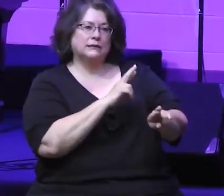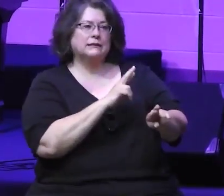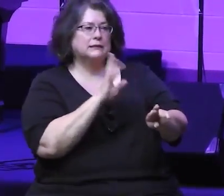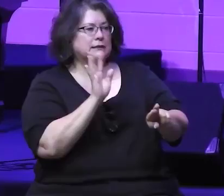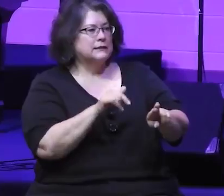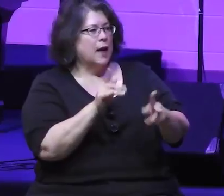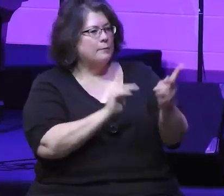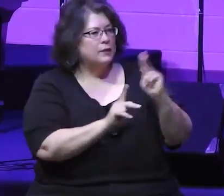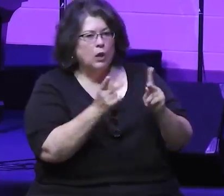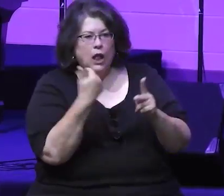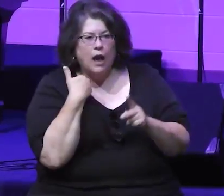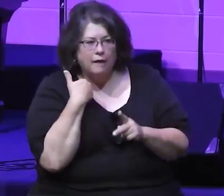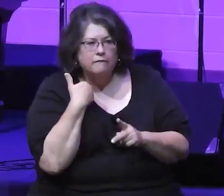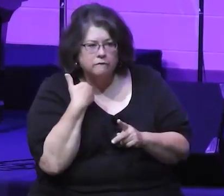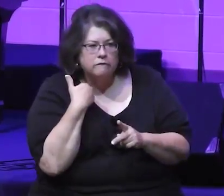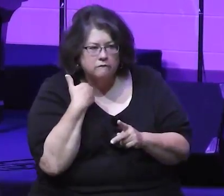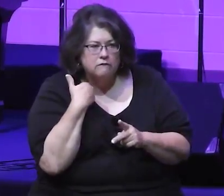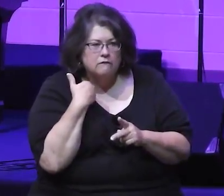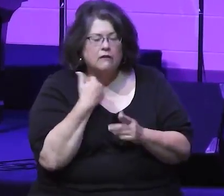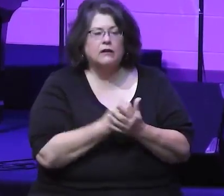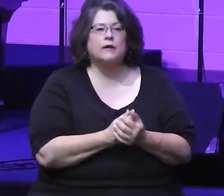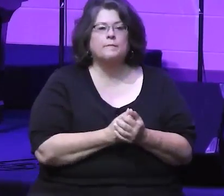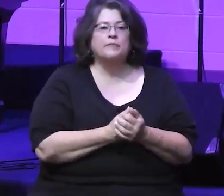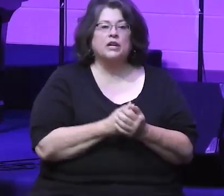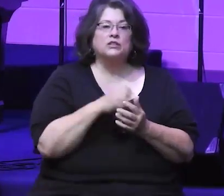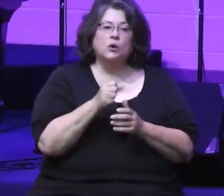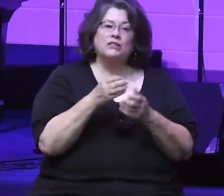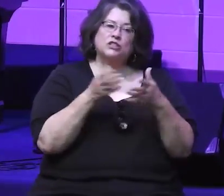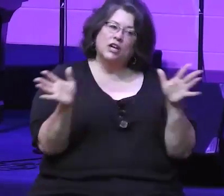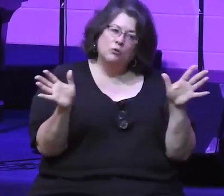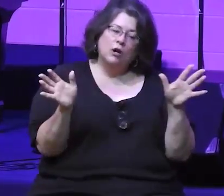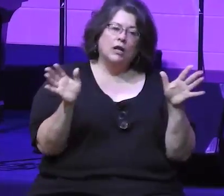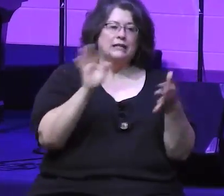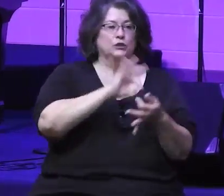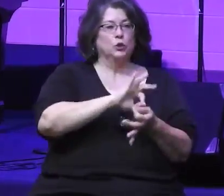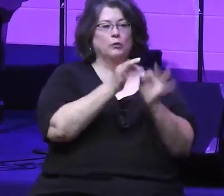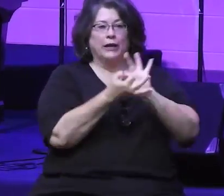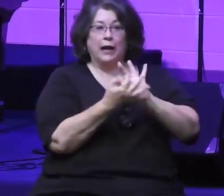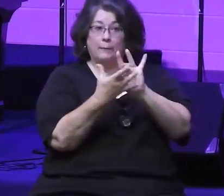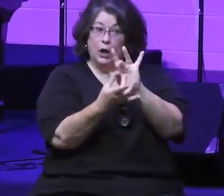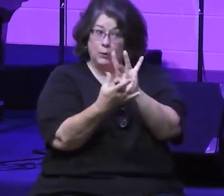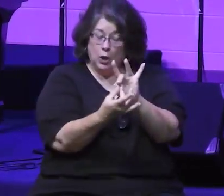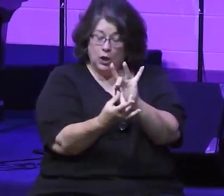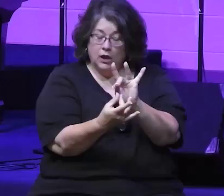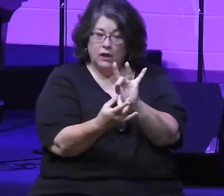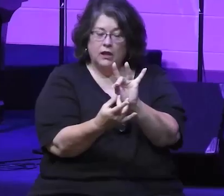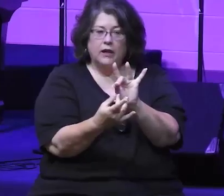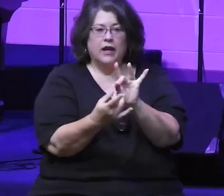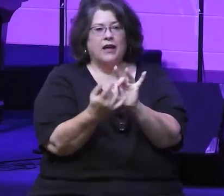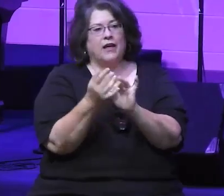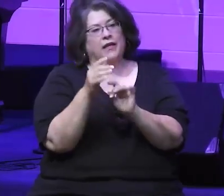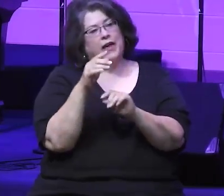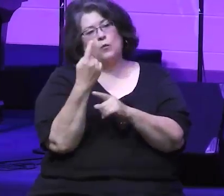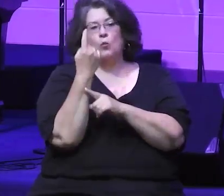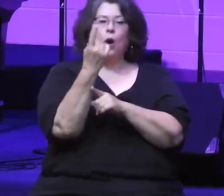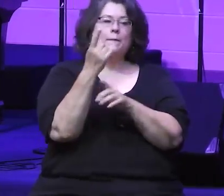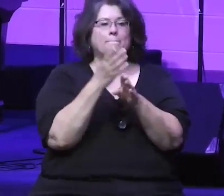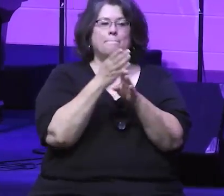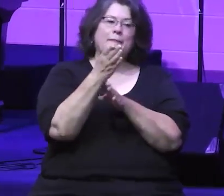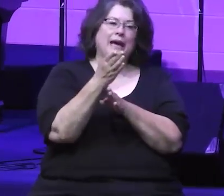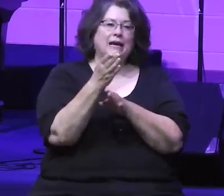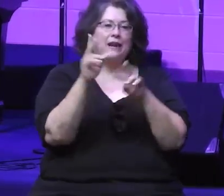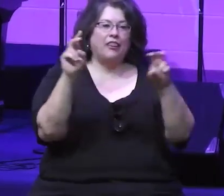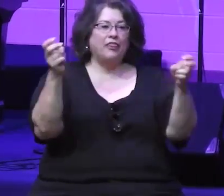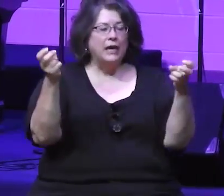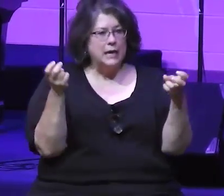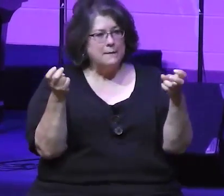kingdom. Okay? And so in general, this idea of interpreting the parables, they usually have to them one main theme, but it's unfolded, has